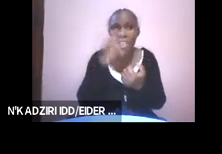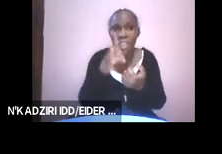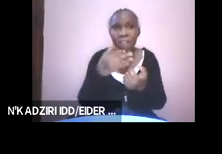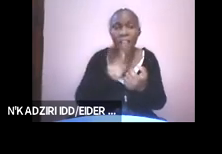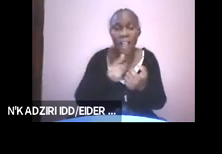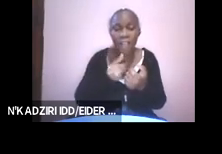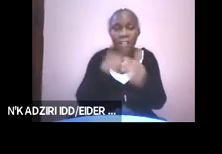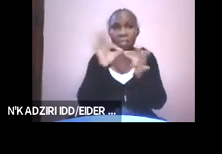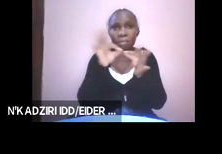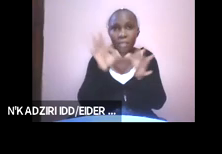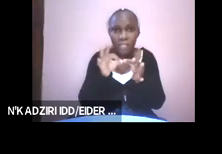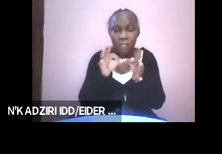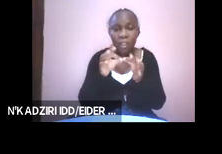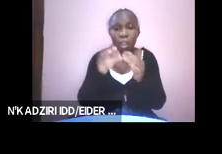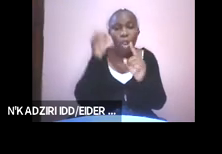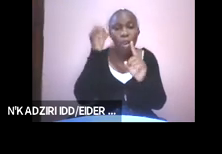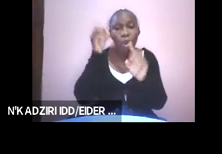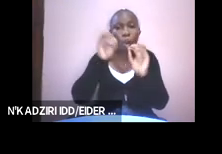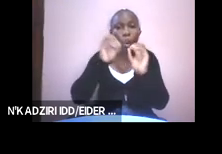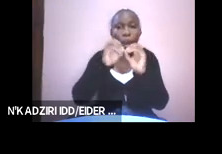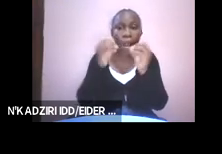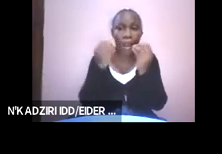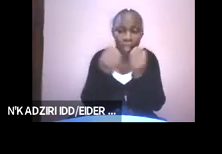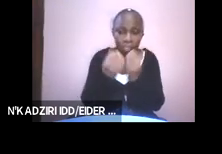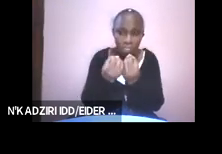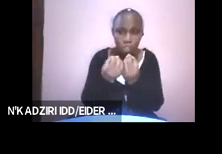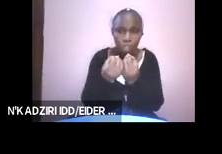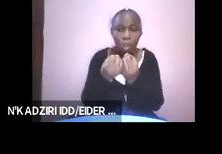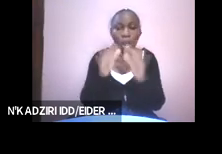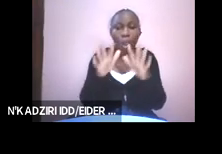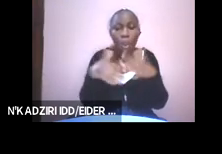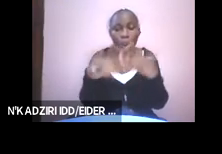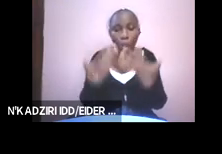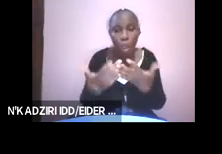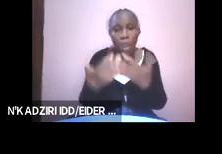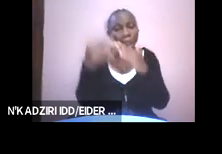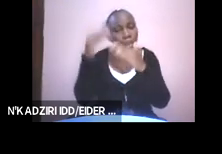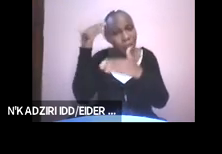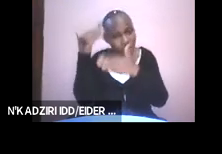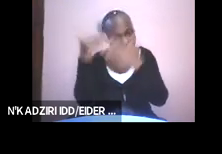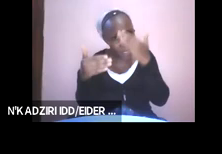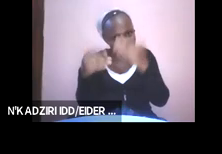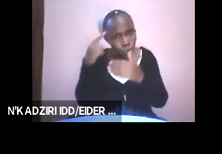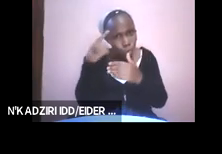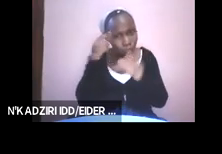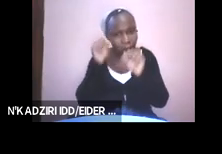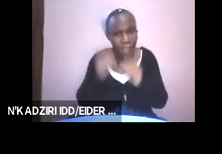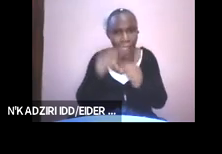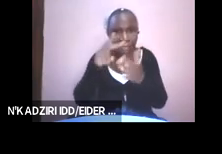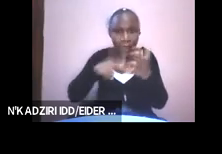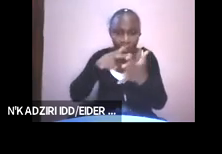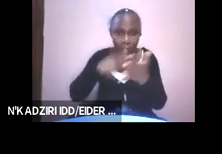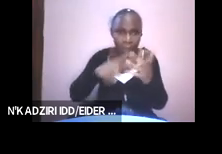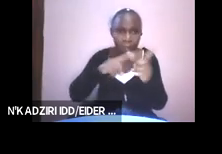maybe organization, or maybe you could say, I wish my university could also read this, you could also make that proposition.